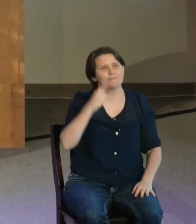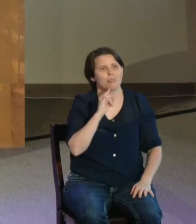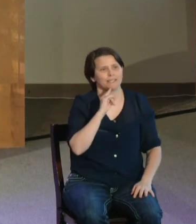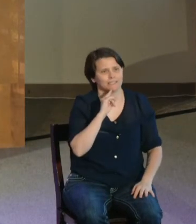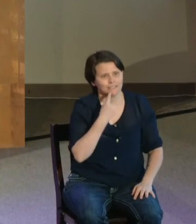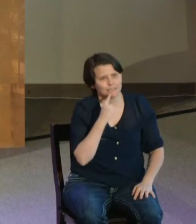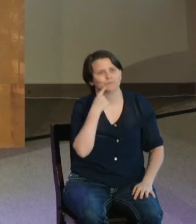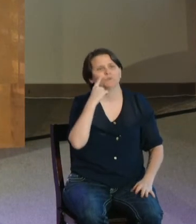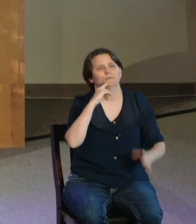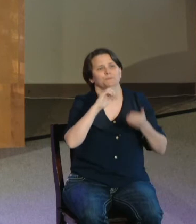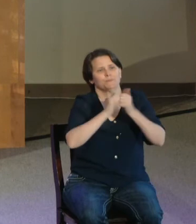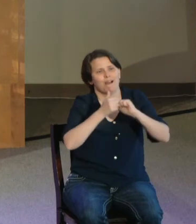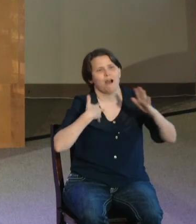choice.